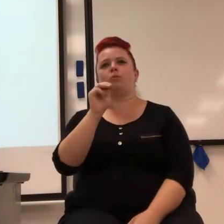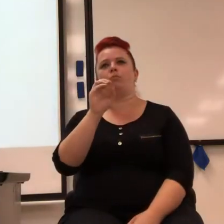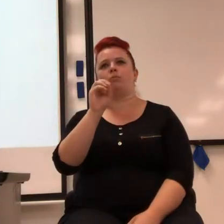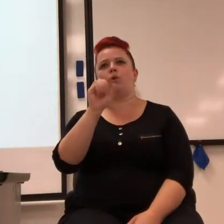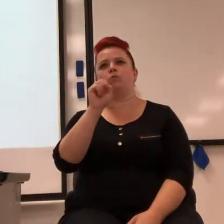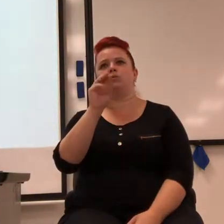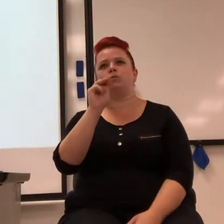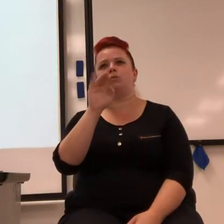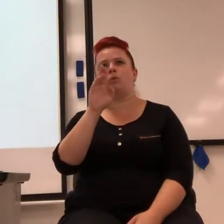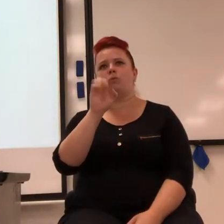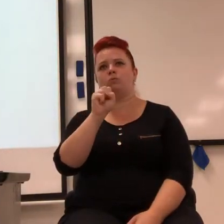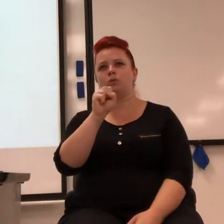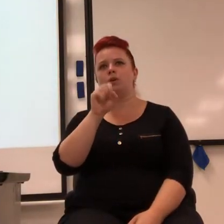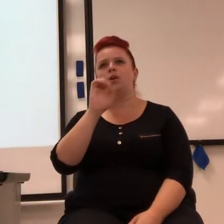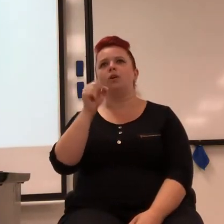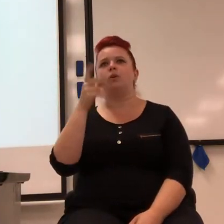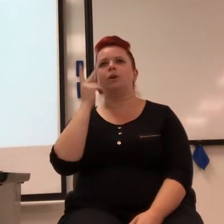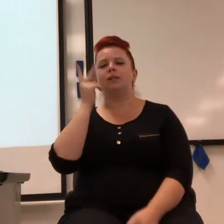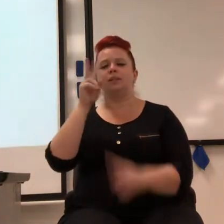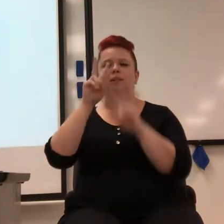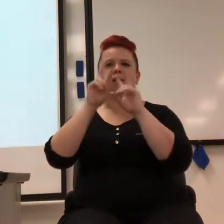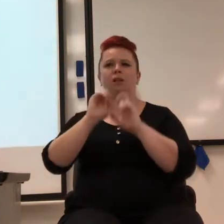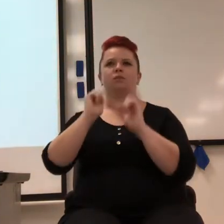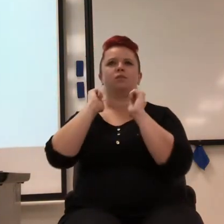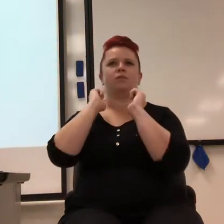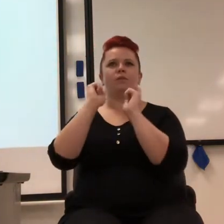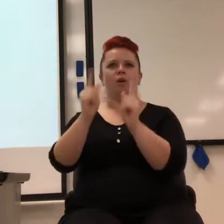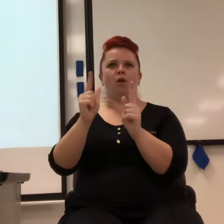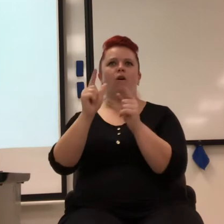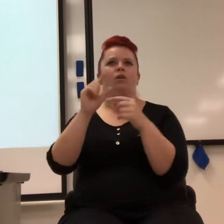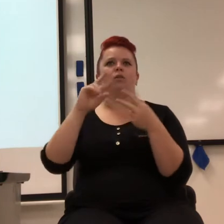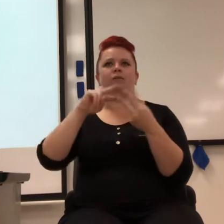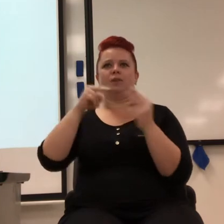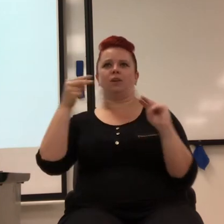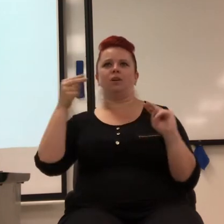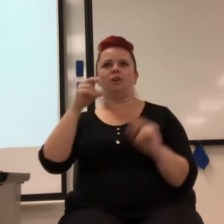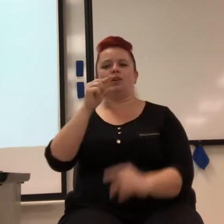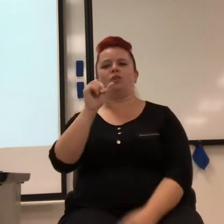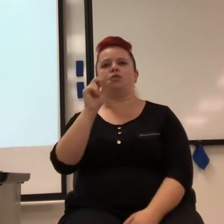analysis of the human genome, all the genes. The genes are the chromosomes.